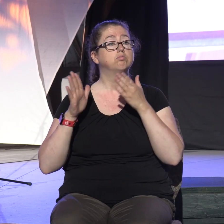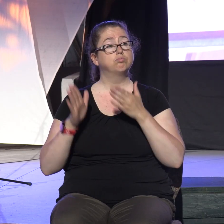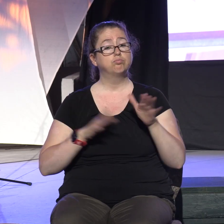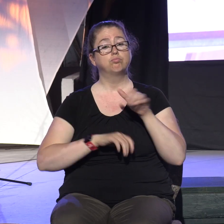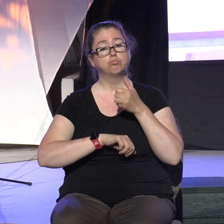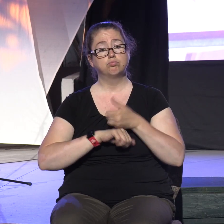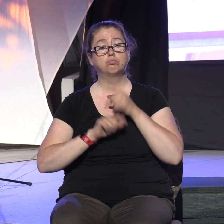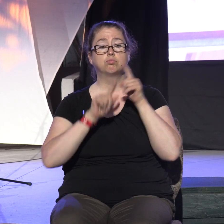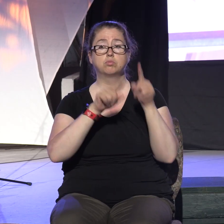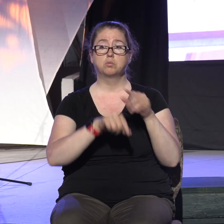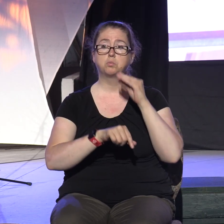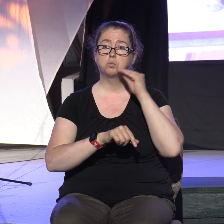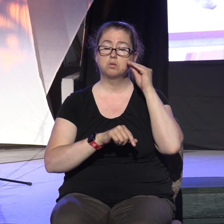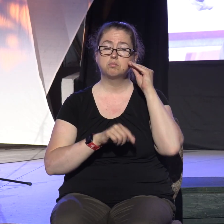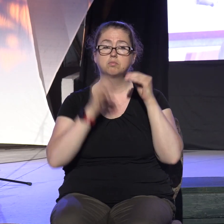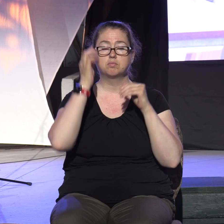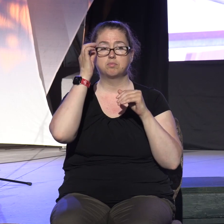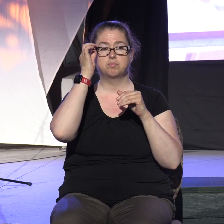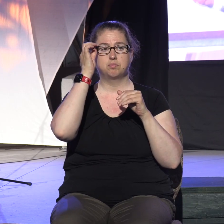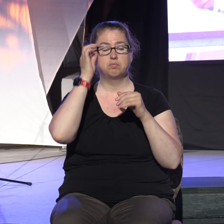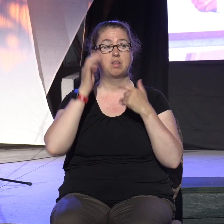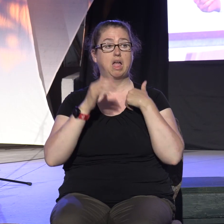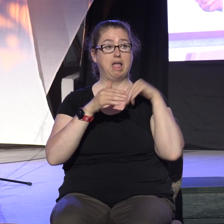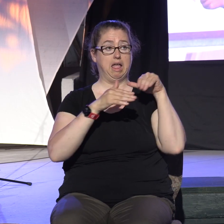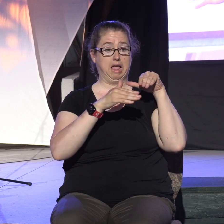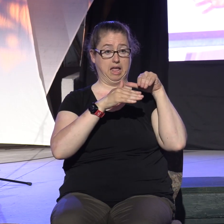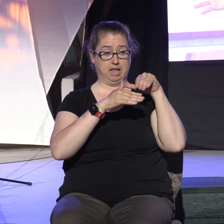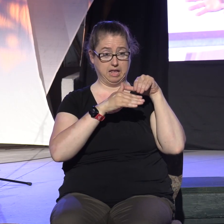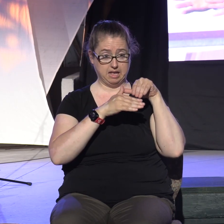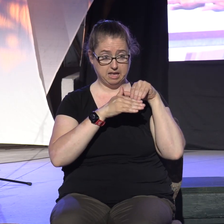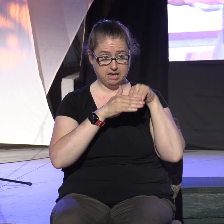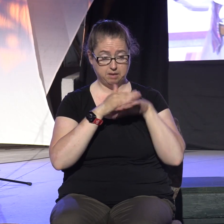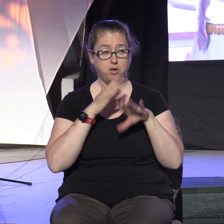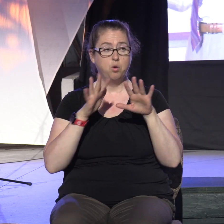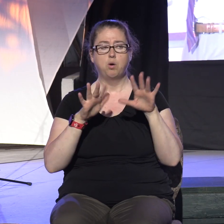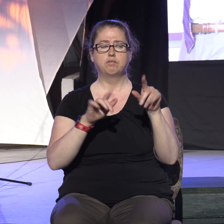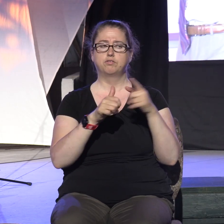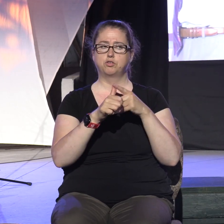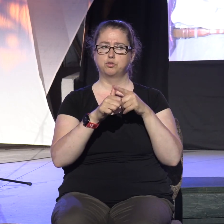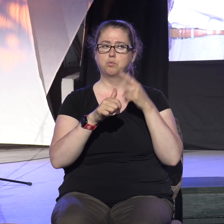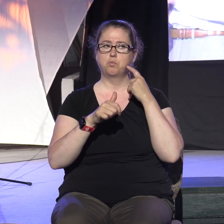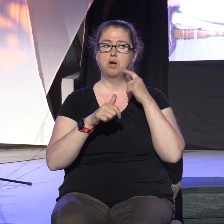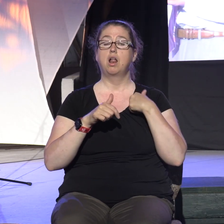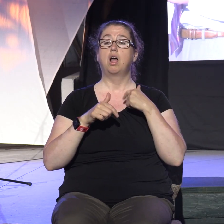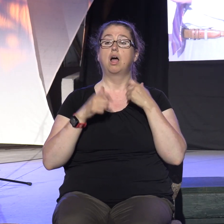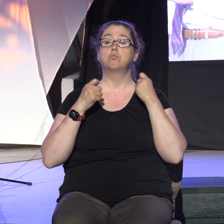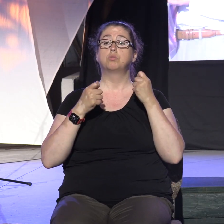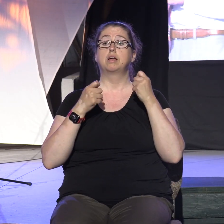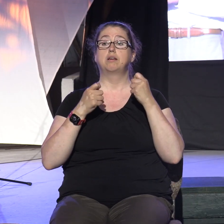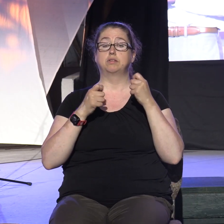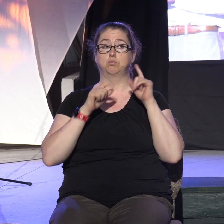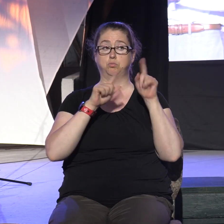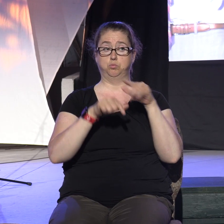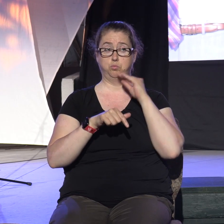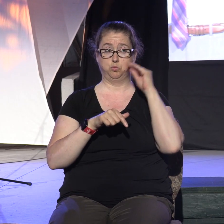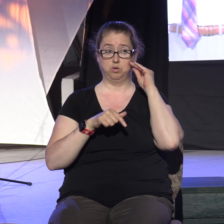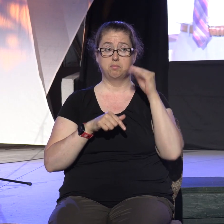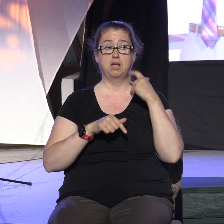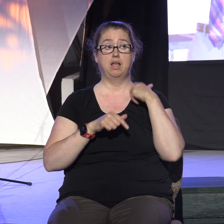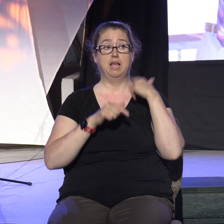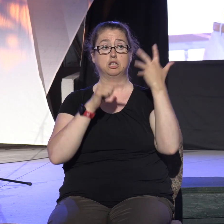paved driveway and saw his mansion. I was met at the door by one of his butlers and